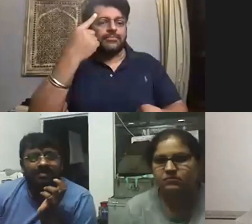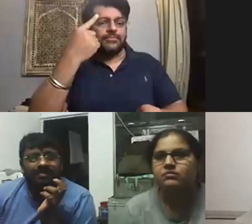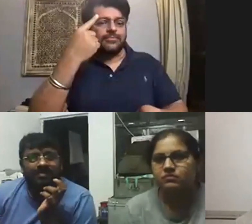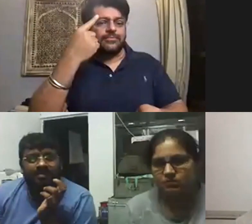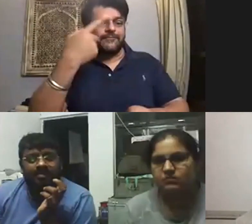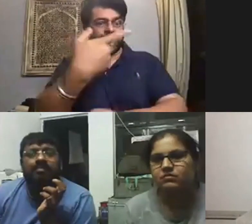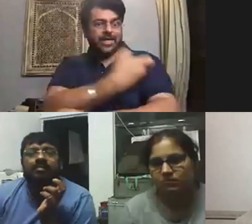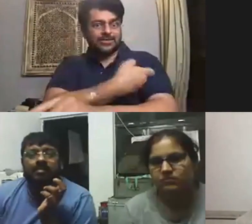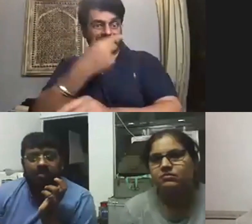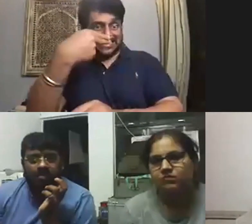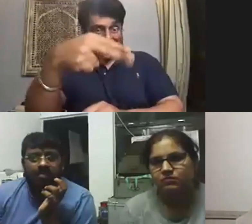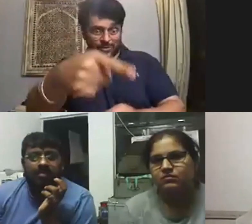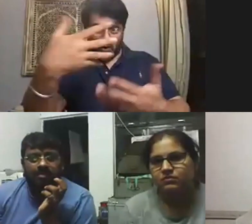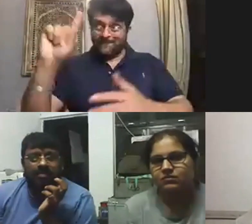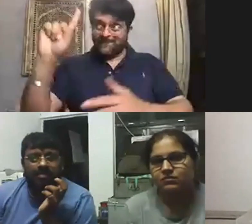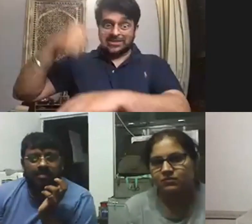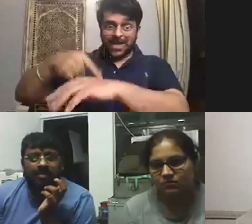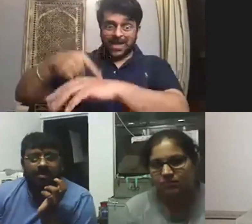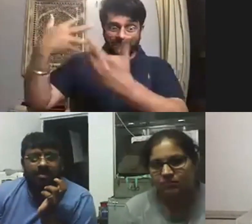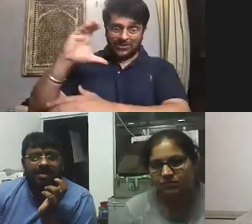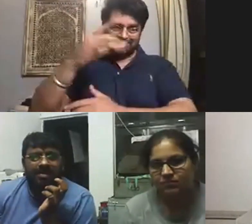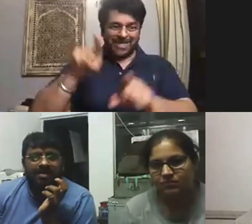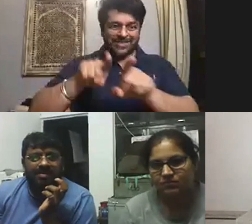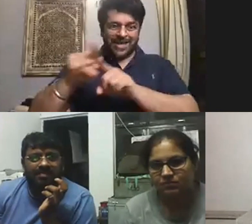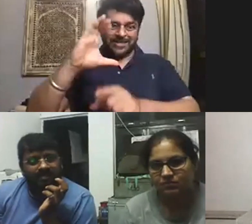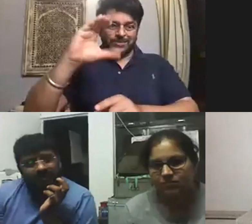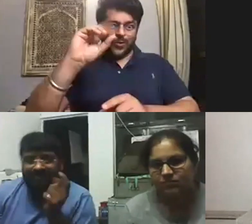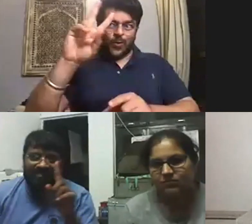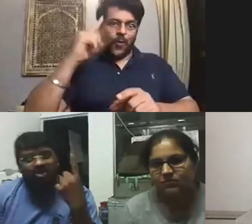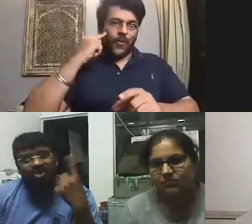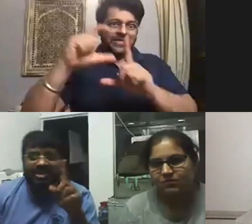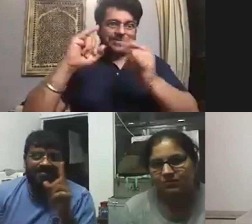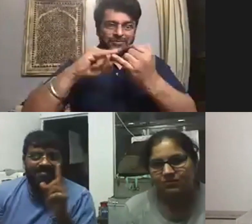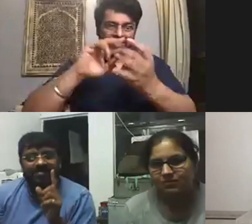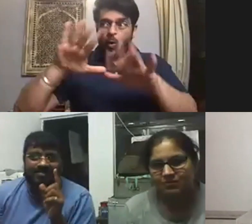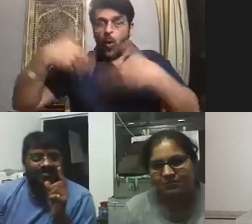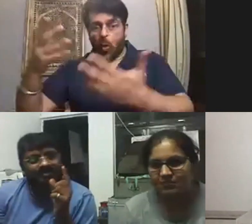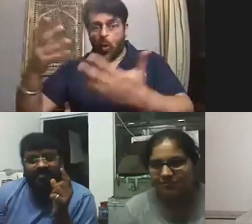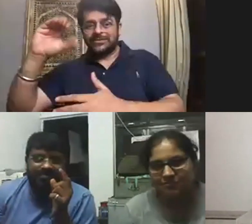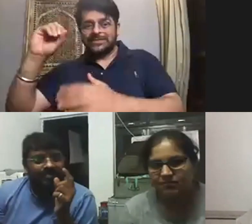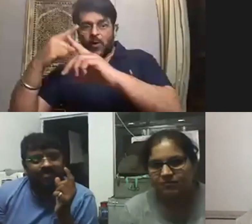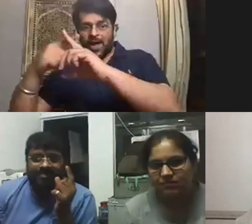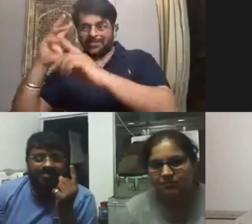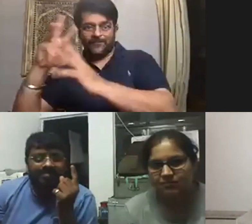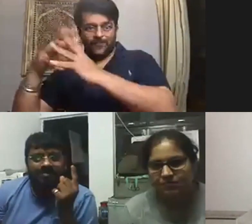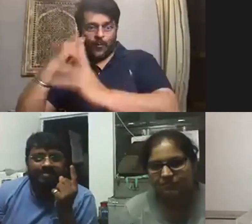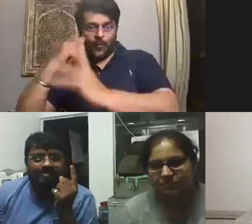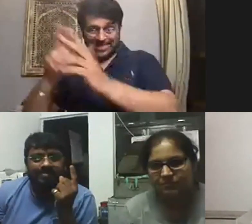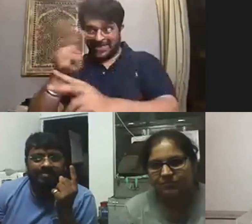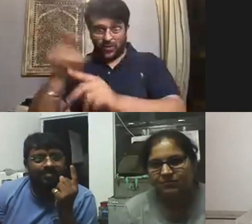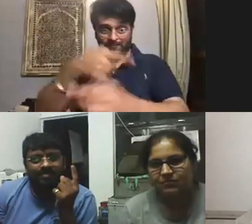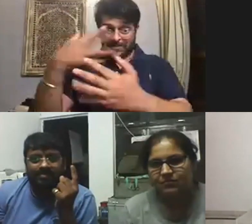same. Understood? If you first time you got, for example, you got Covishield.